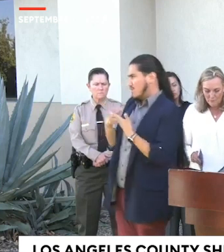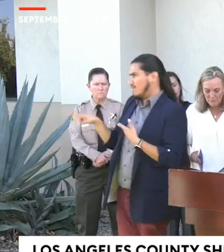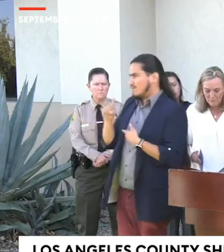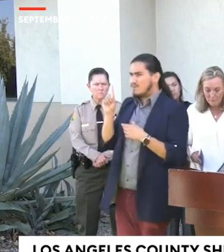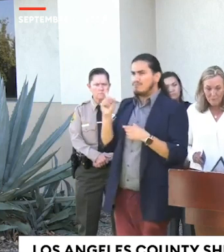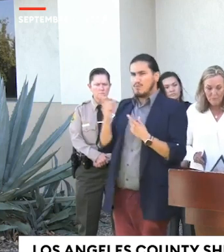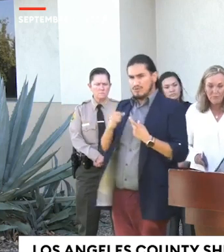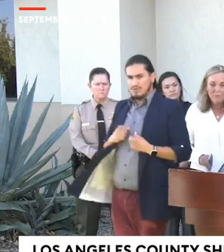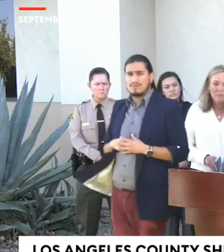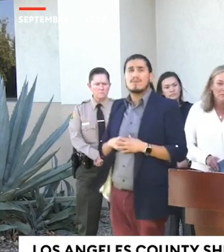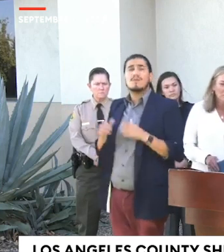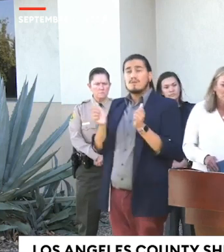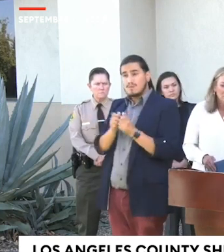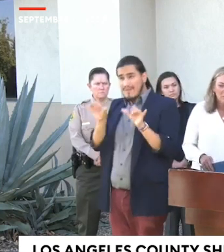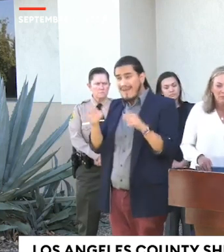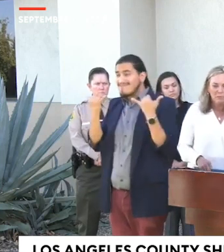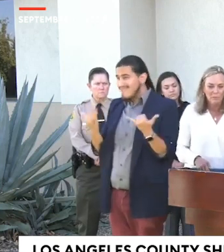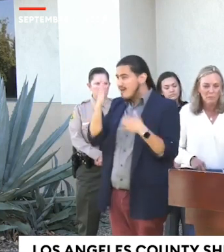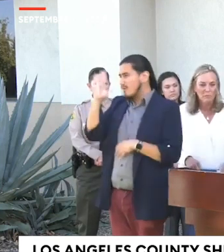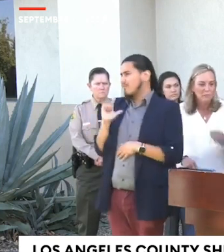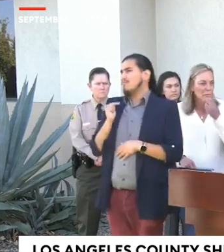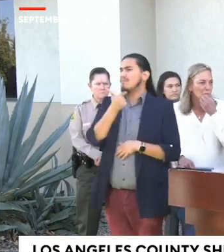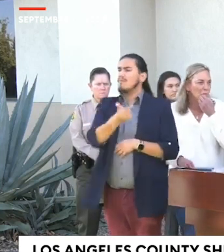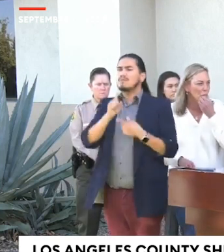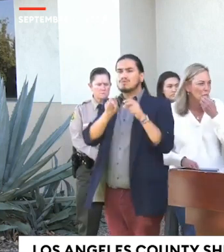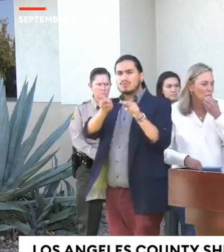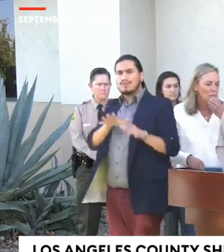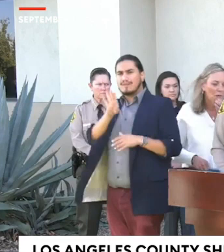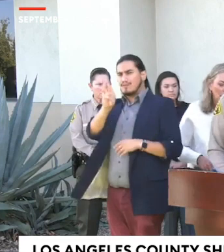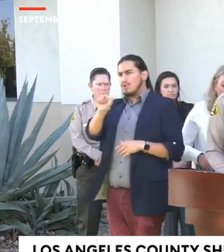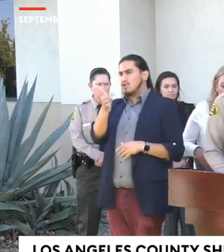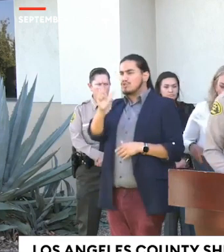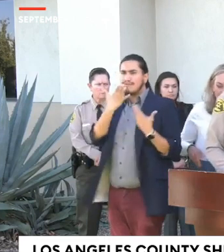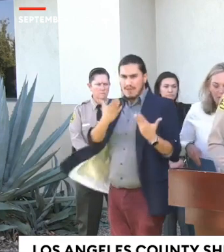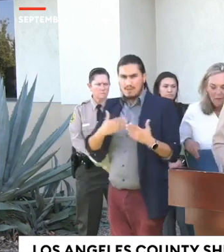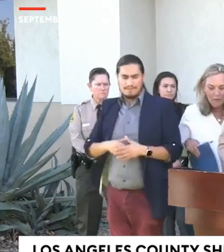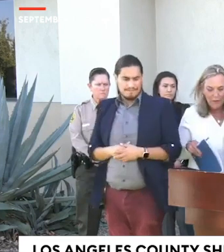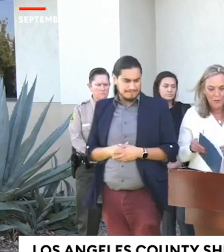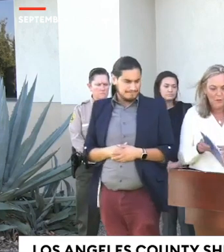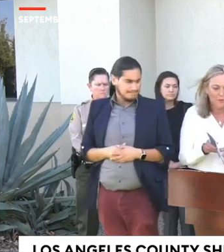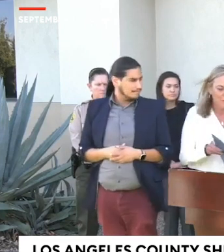have. So with that, I would like to turn it over to Supervisor Barger. Thank you.